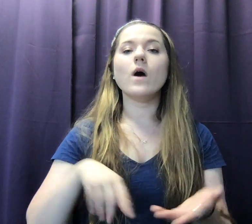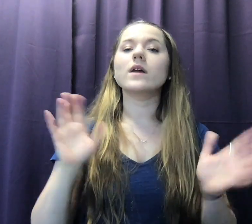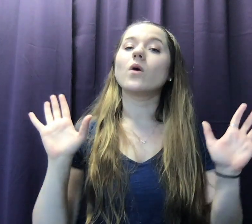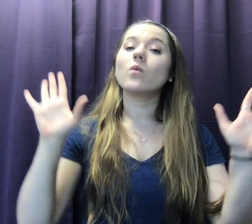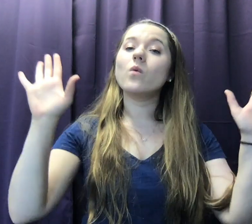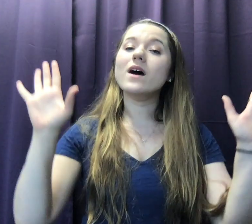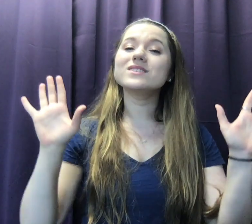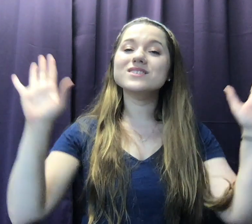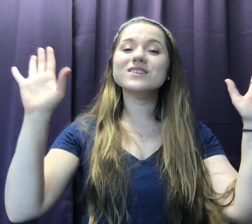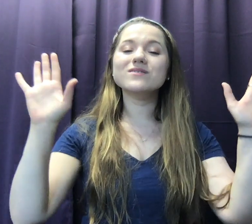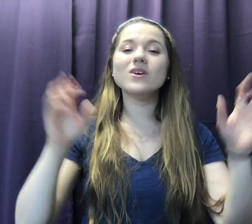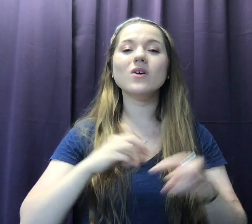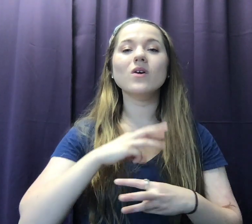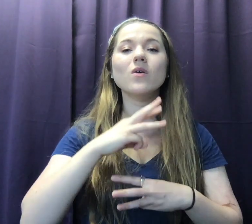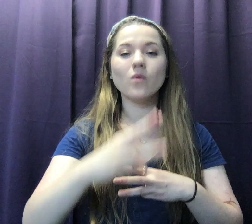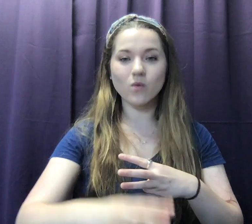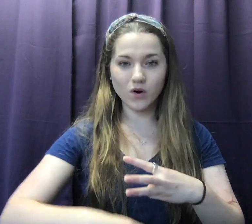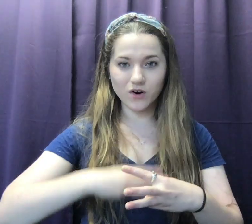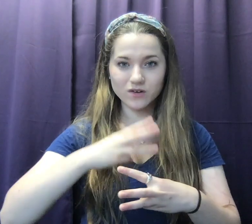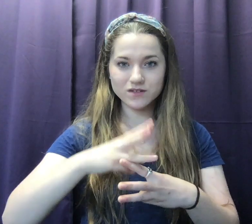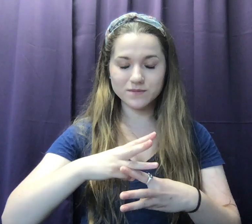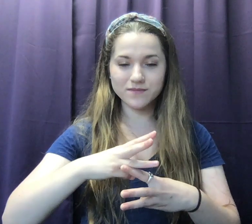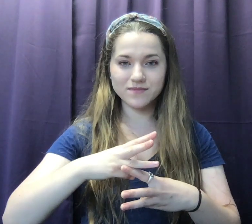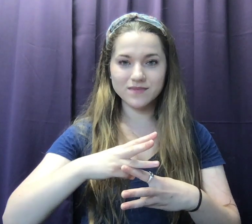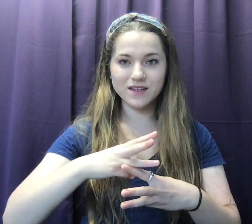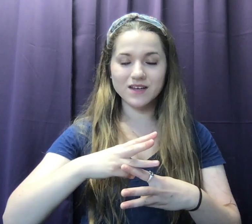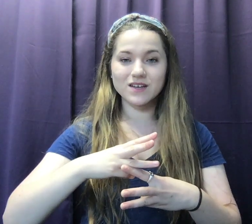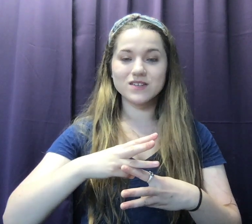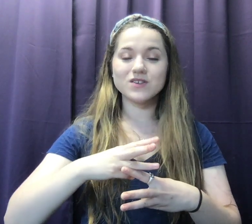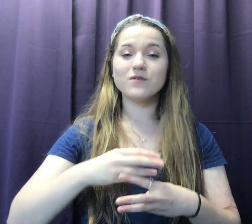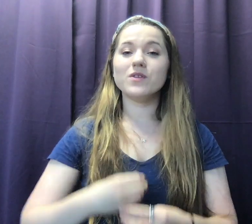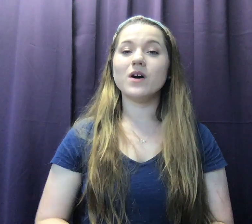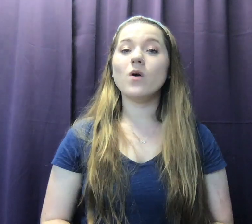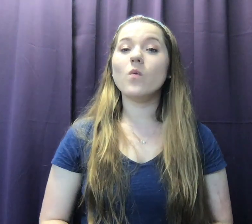a wonderful world. So for the what